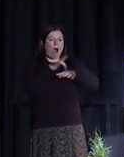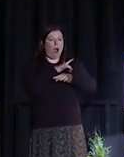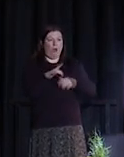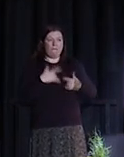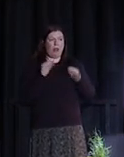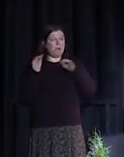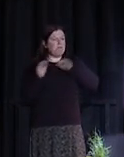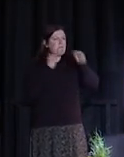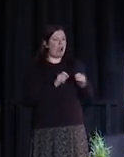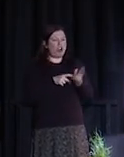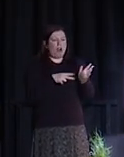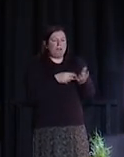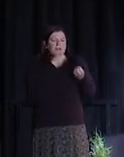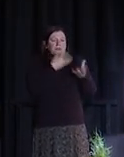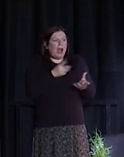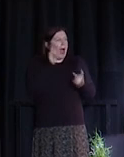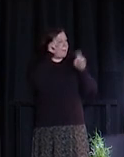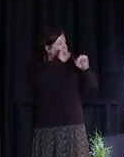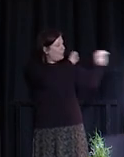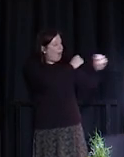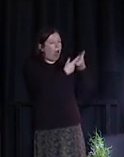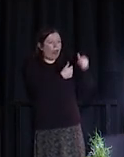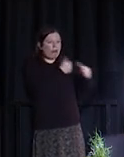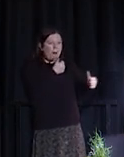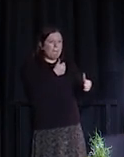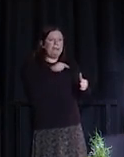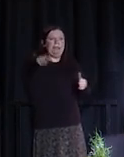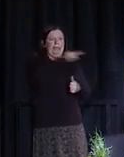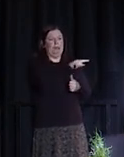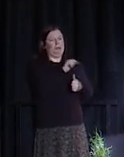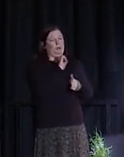home to Coventry. Clearly, Imagineers and all the other companies that have been mentioned will have a wonderful time here.